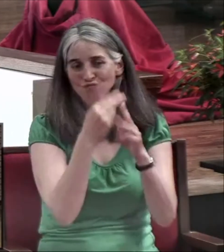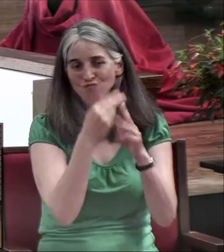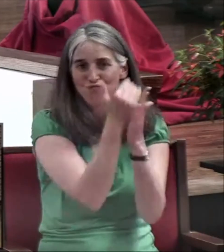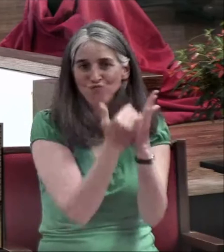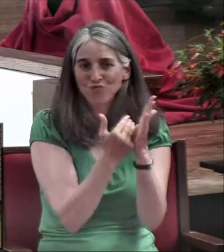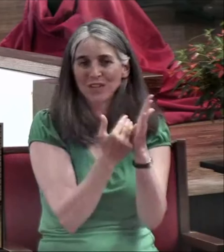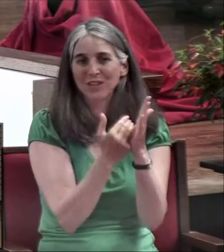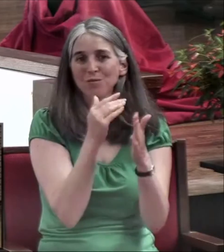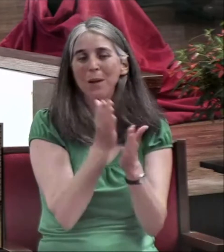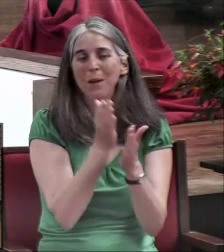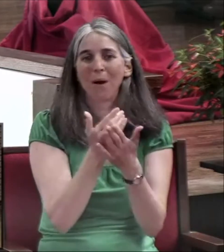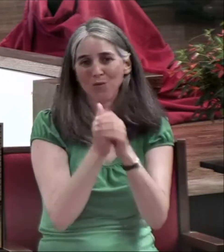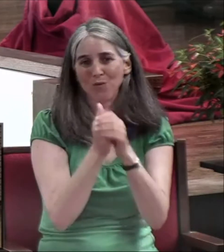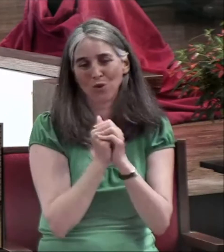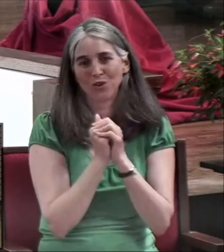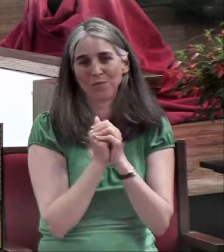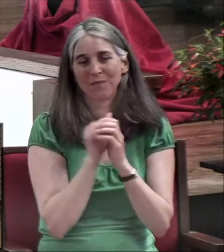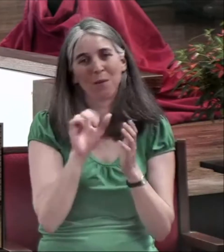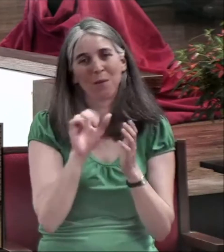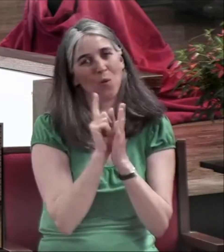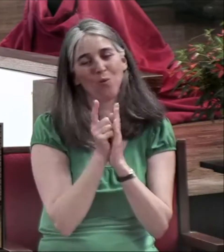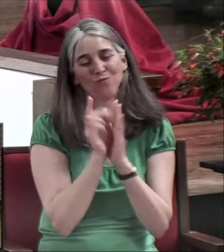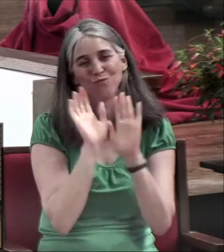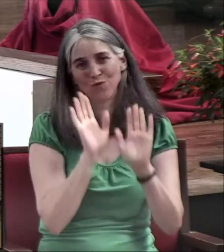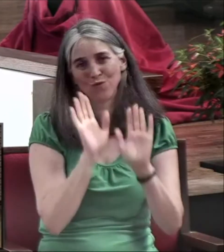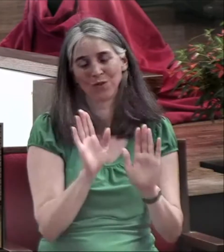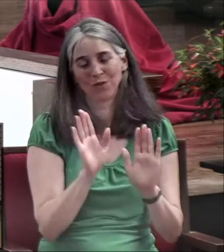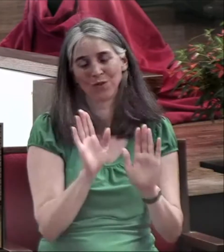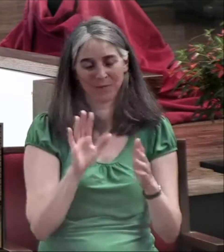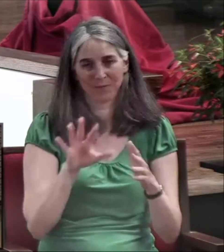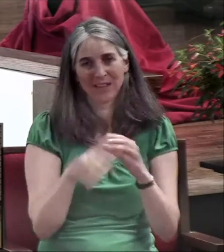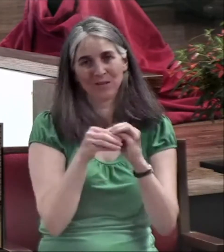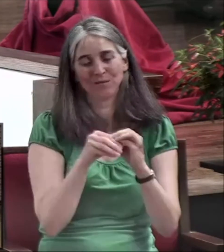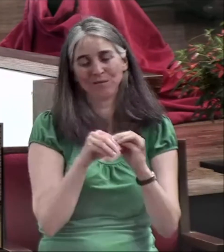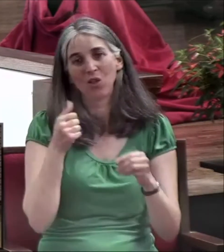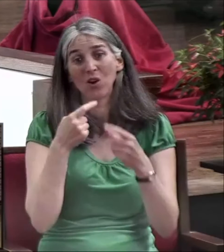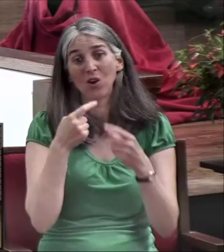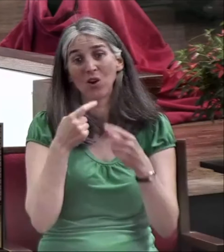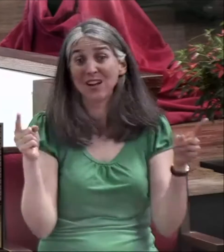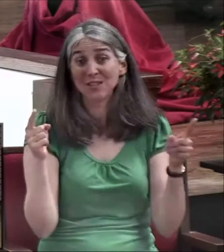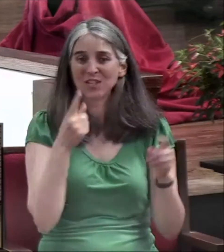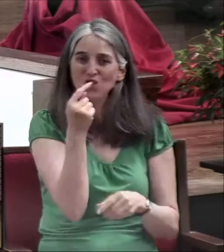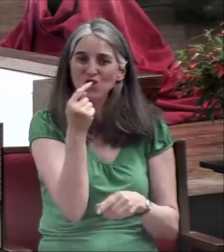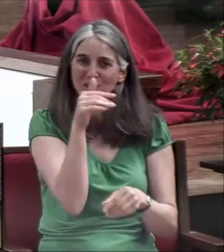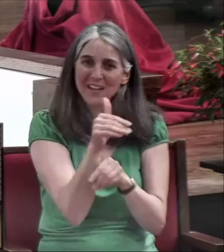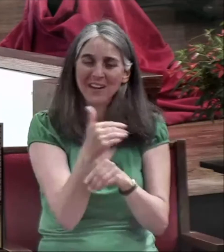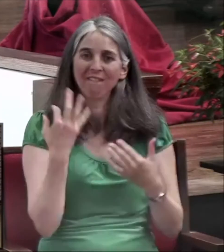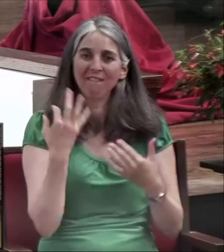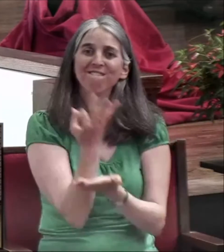moment. I want to just recap some announcements here. Tuesday evening, we have a finance